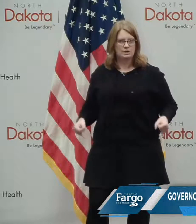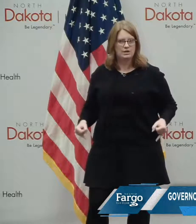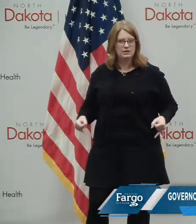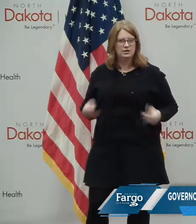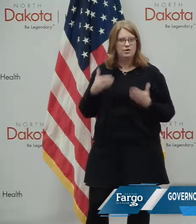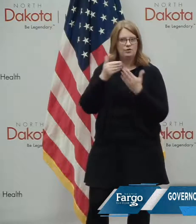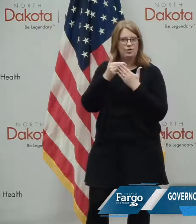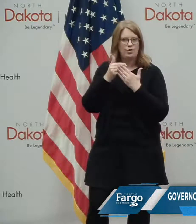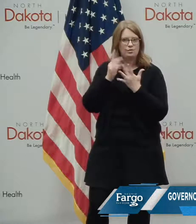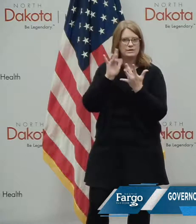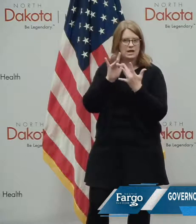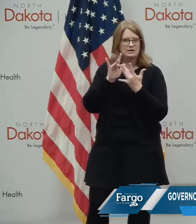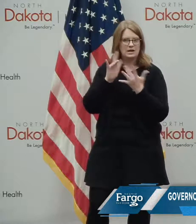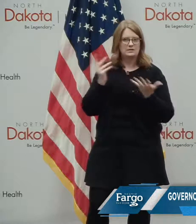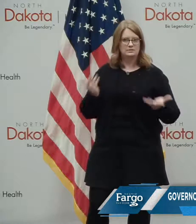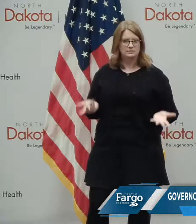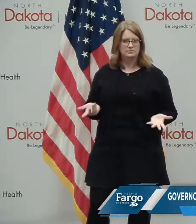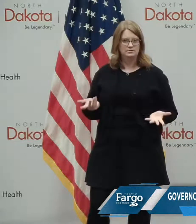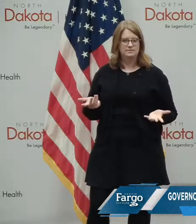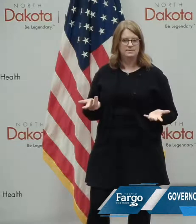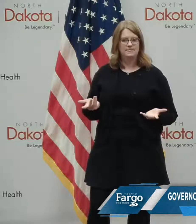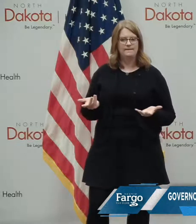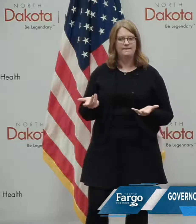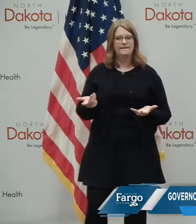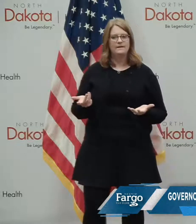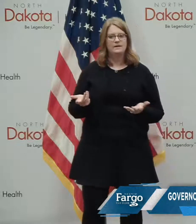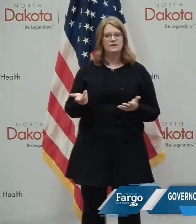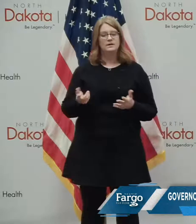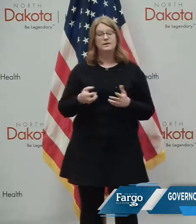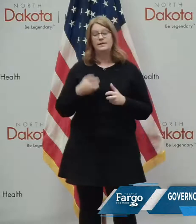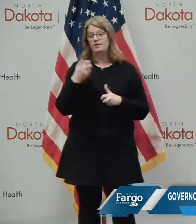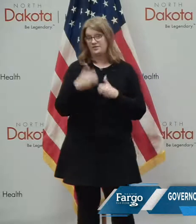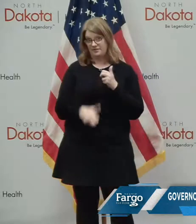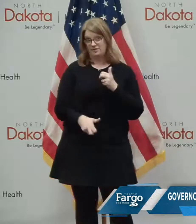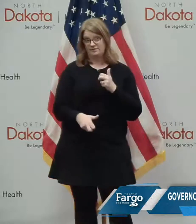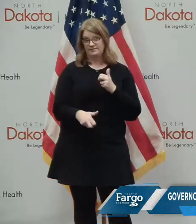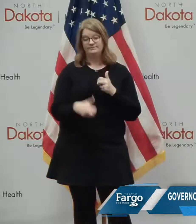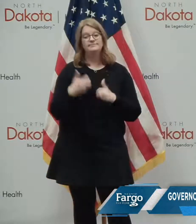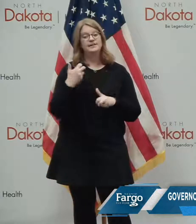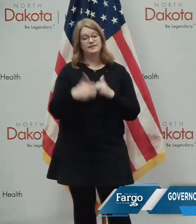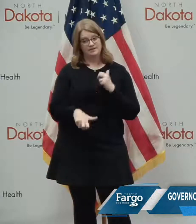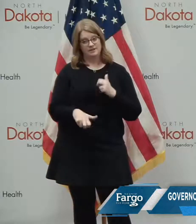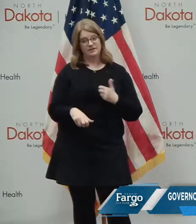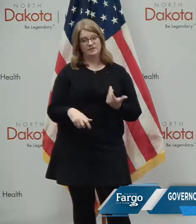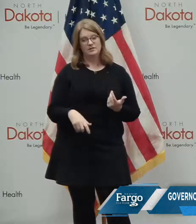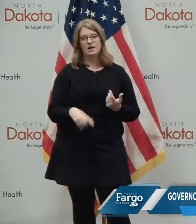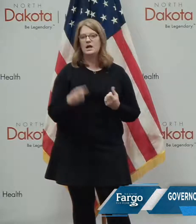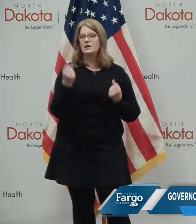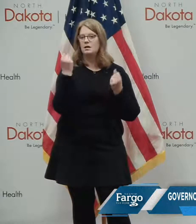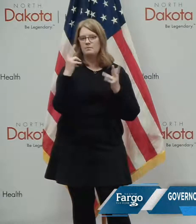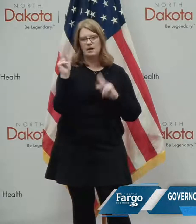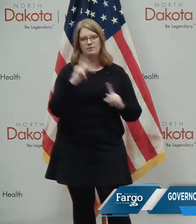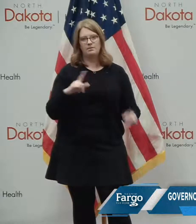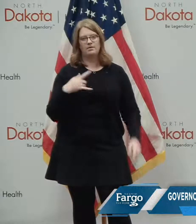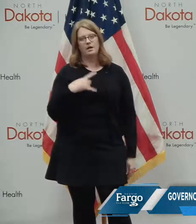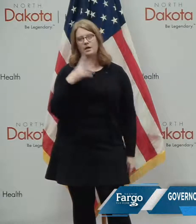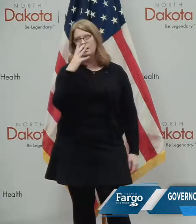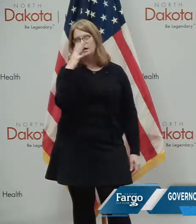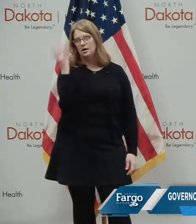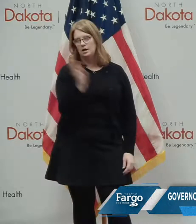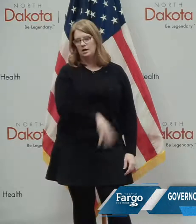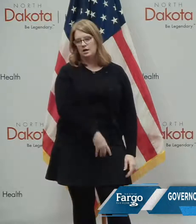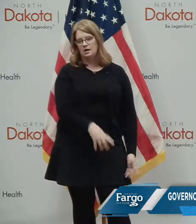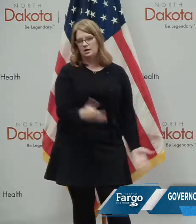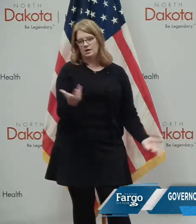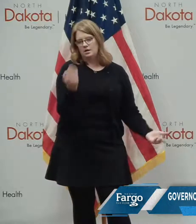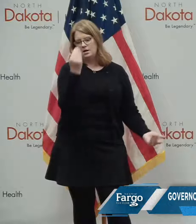close contact. And because these are difficult, we also know that we've had challenges on compliance on these, and we're looking for ways